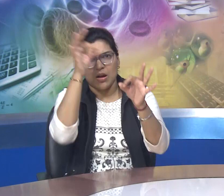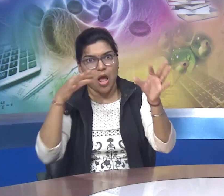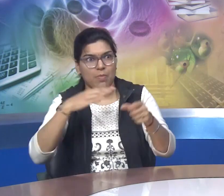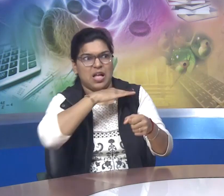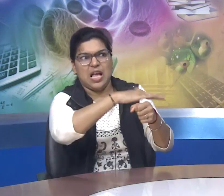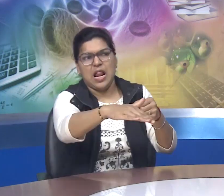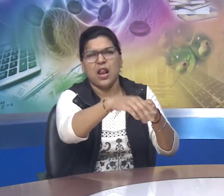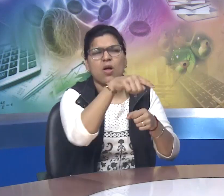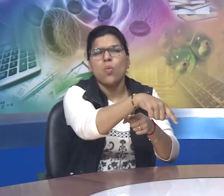Ravan.